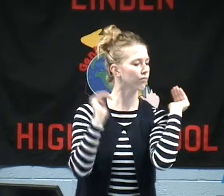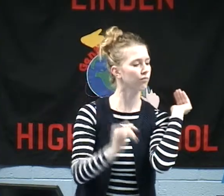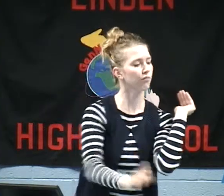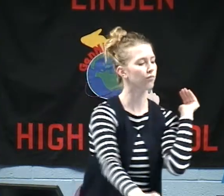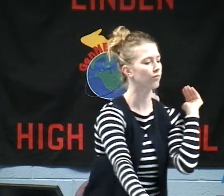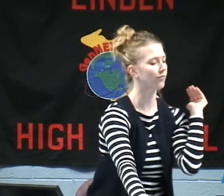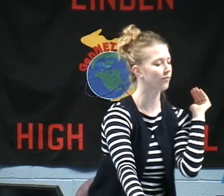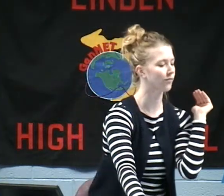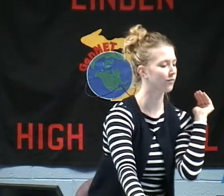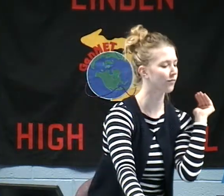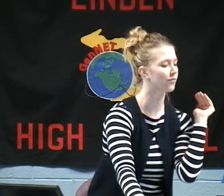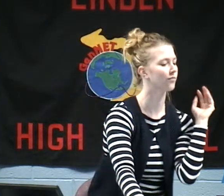Mm.